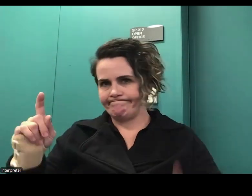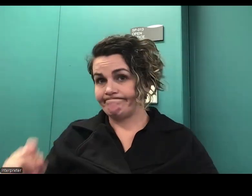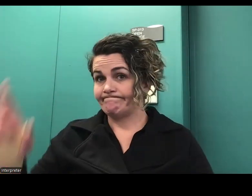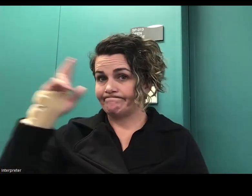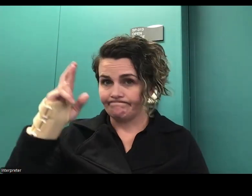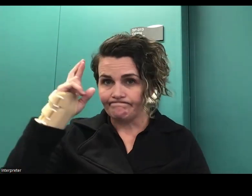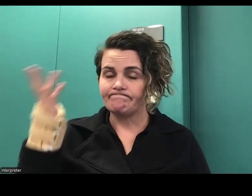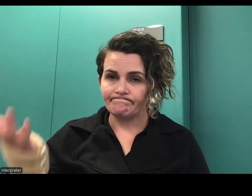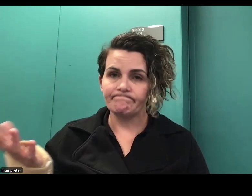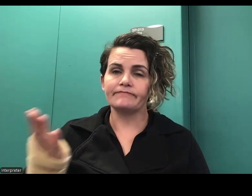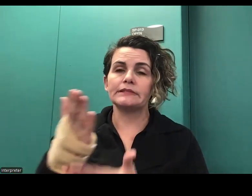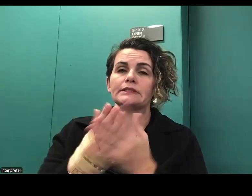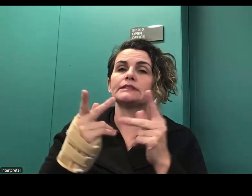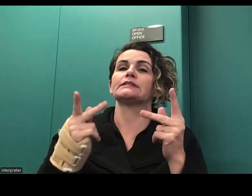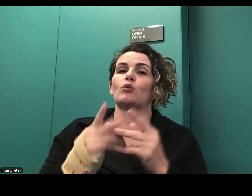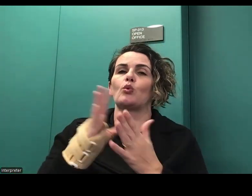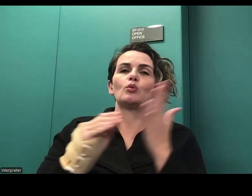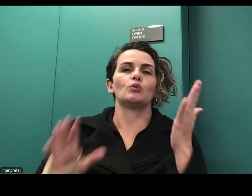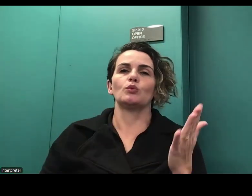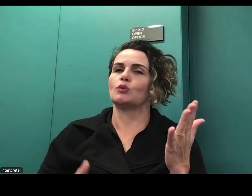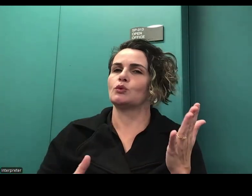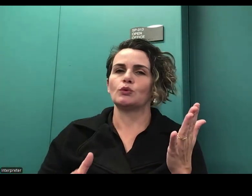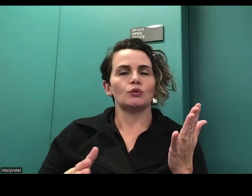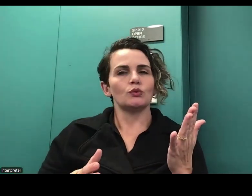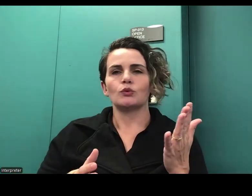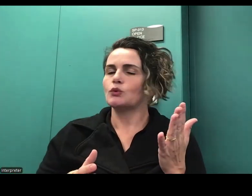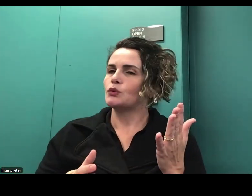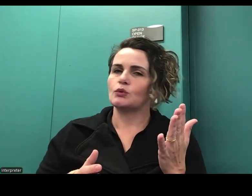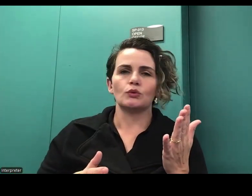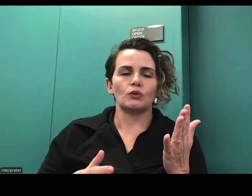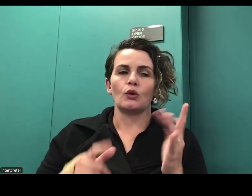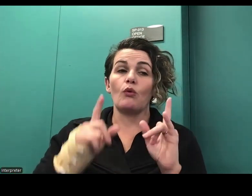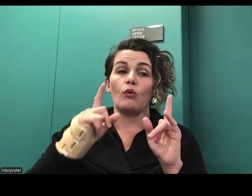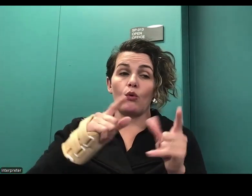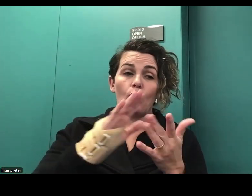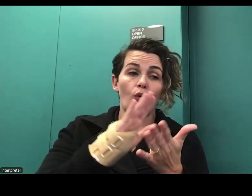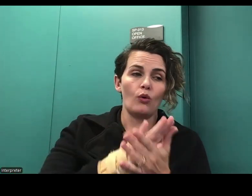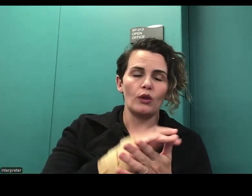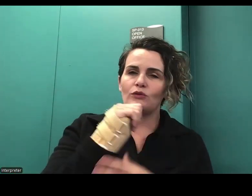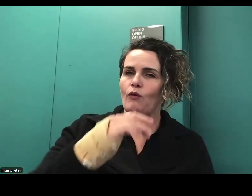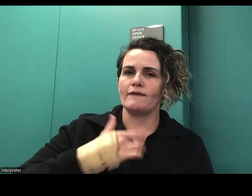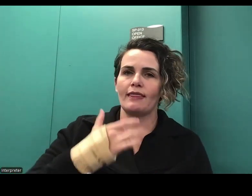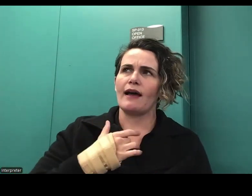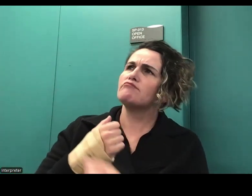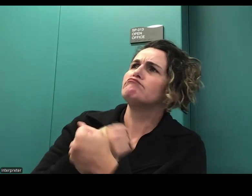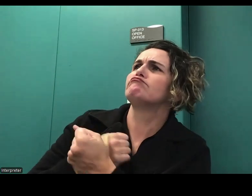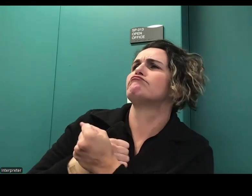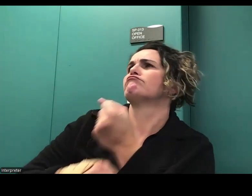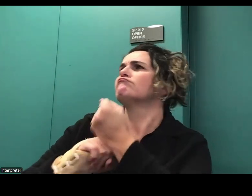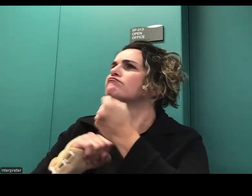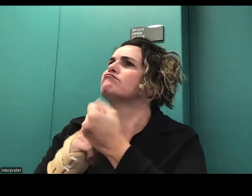where students don't feel like when they go to school that they are loved, they are supported.